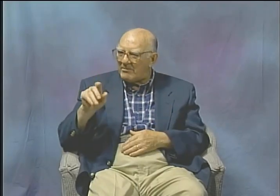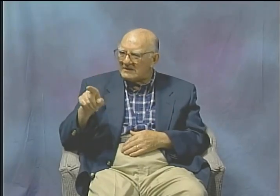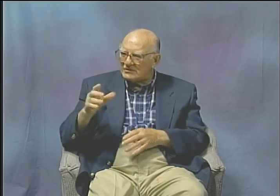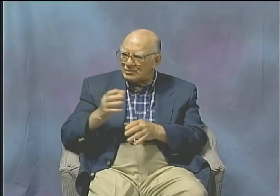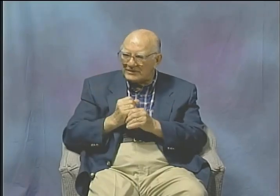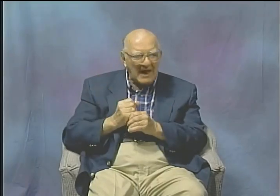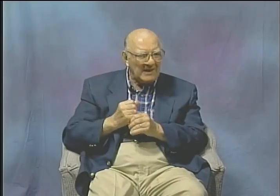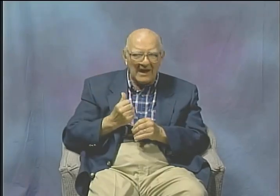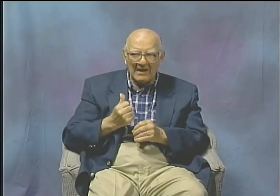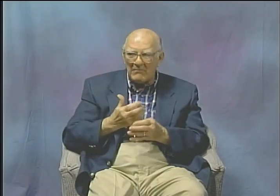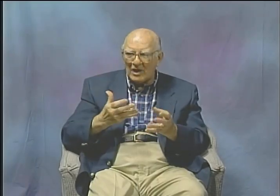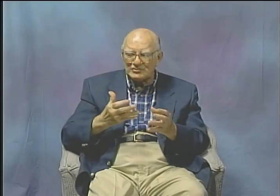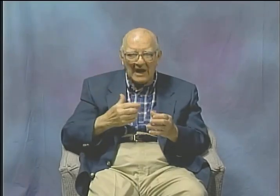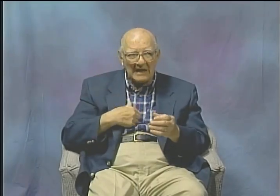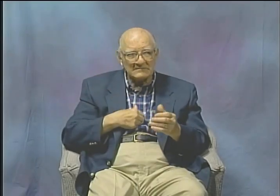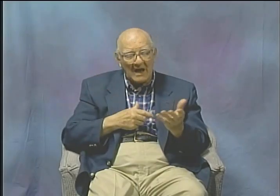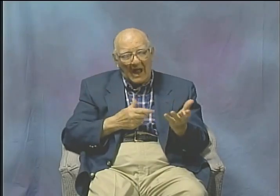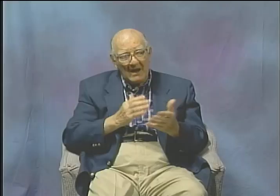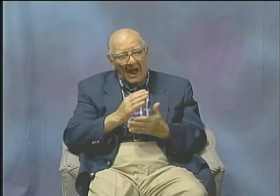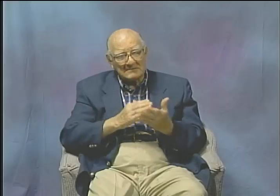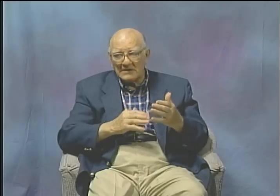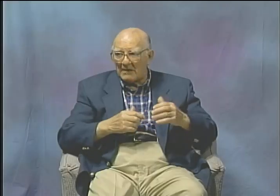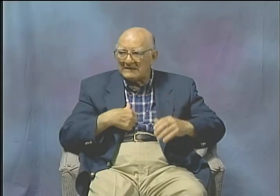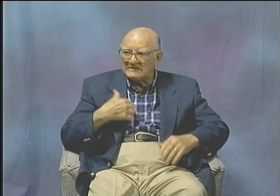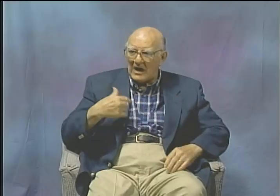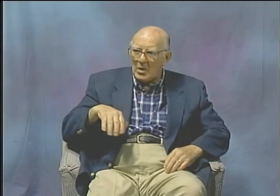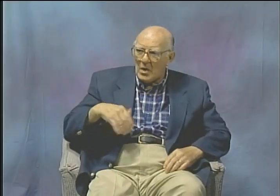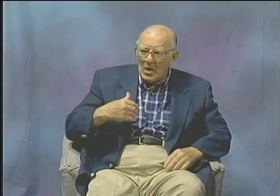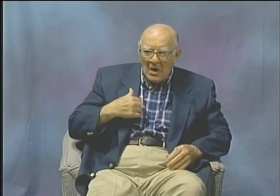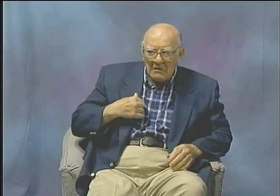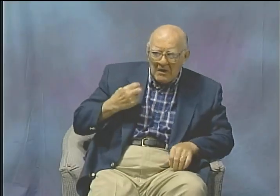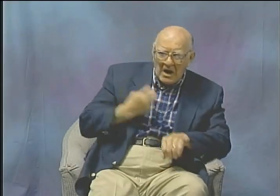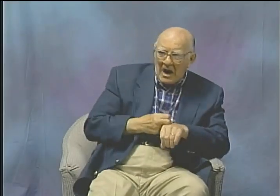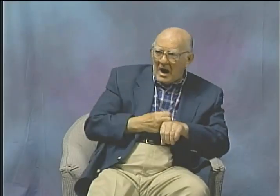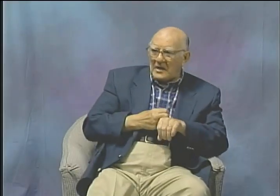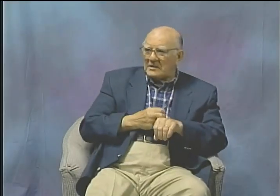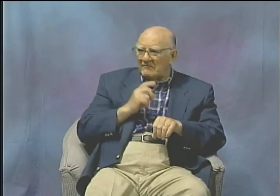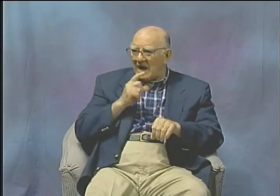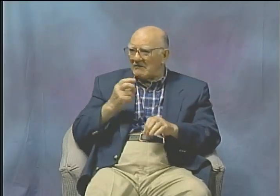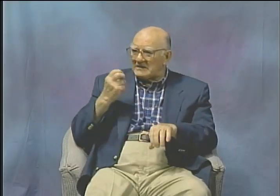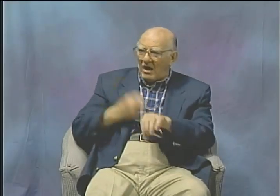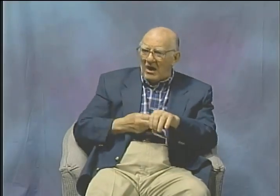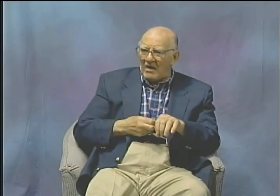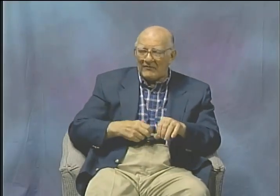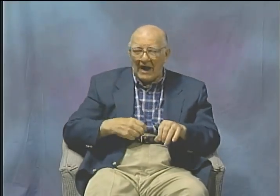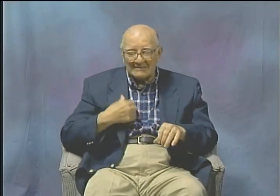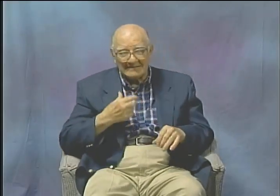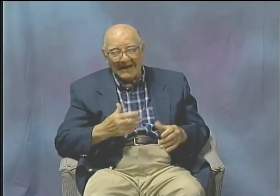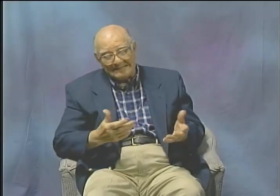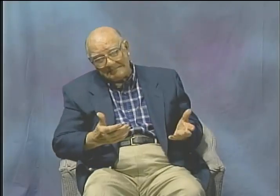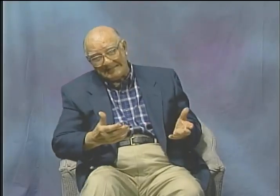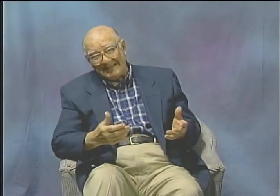did you get that much? I said, I got some. He said, hard, very tough. I